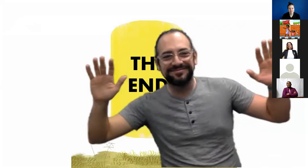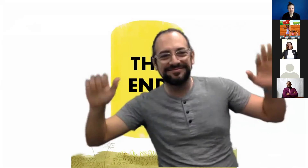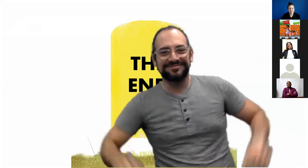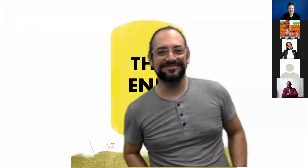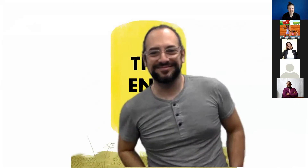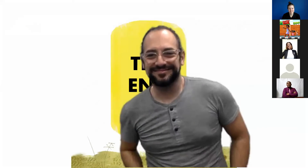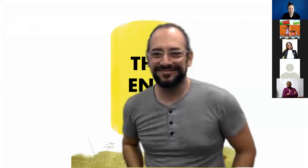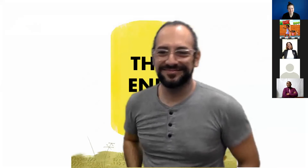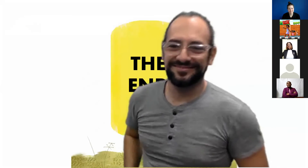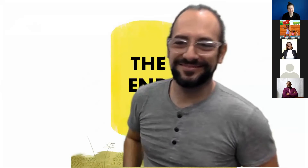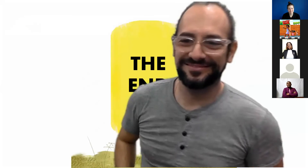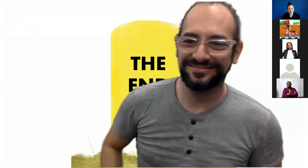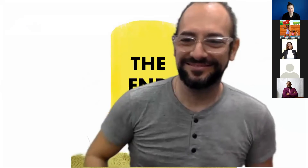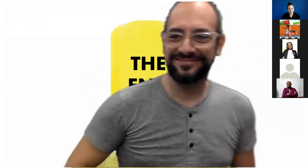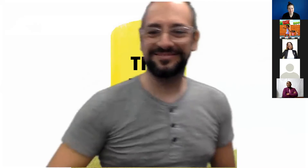The end.